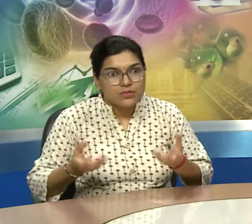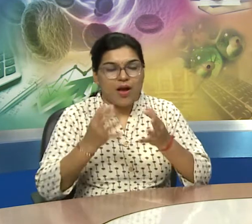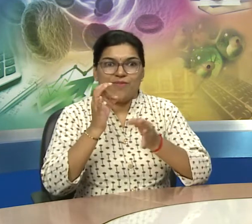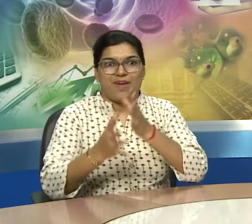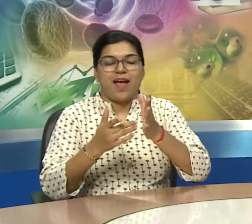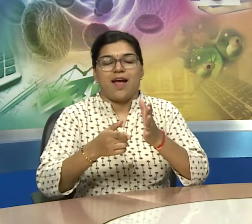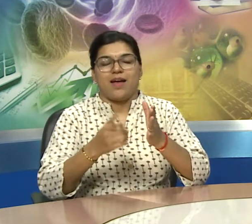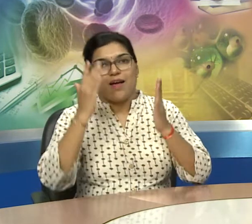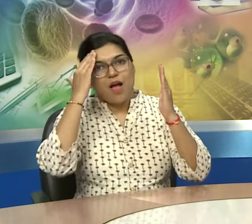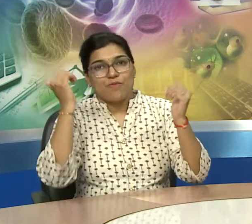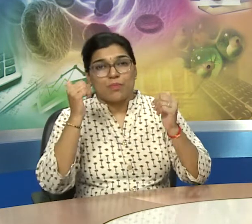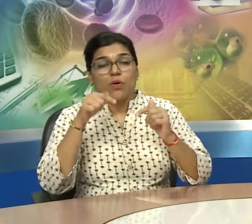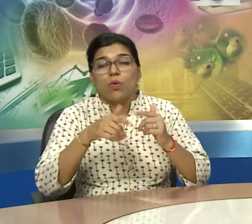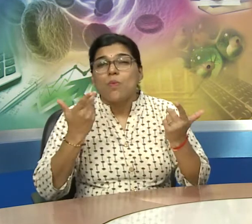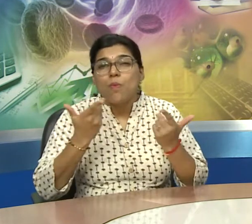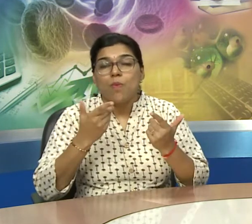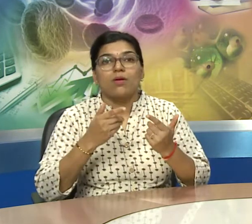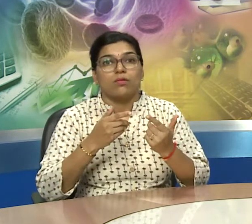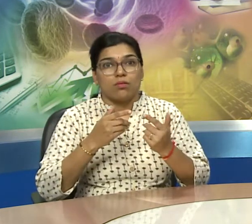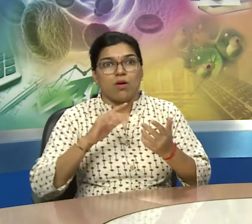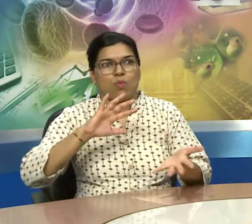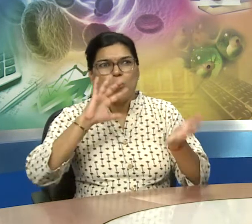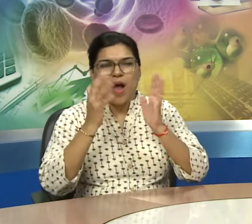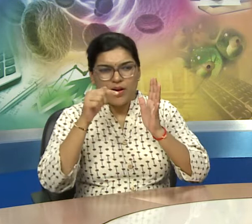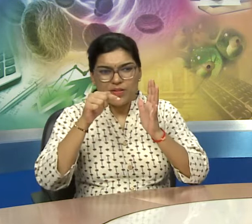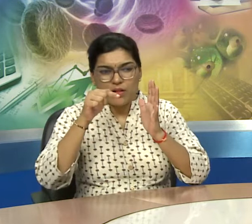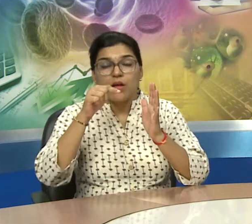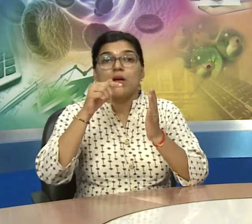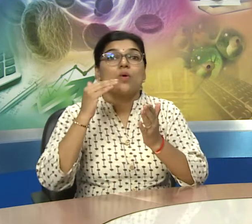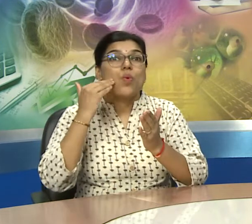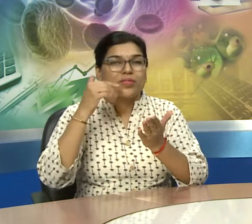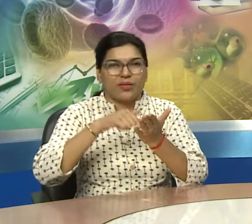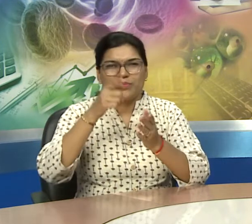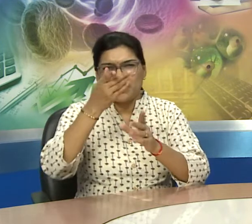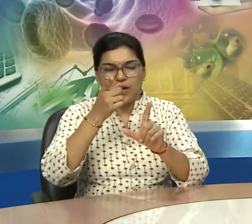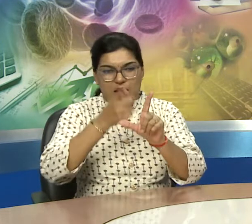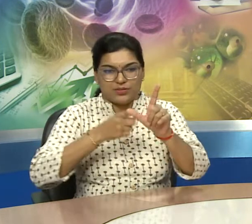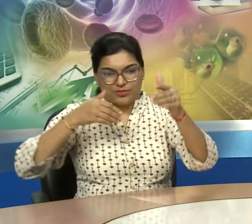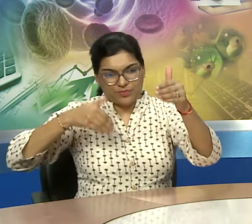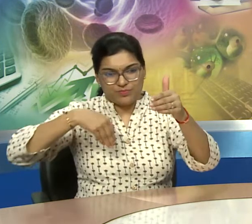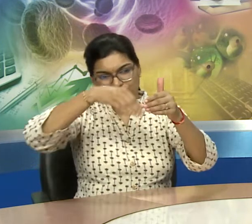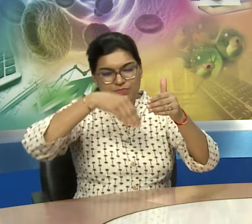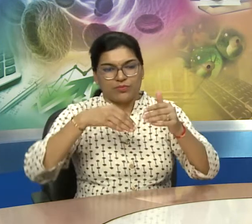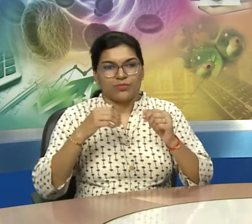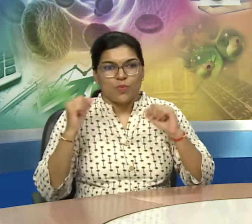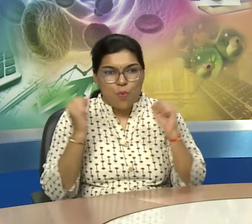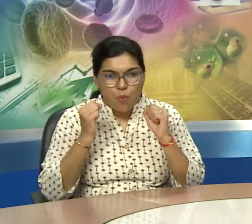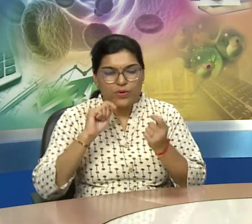primitive human, they realized the use of fire enabled them to colonize